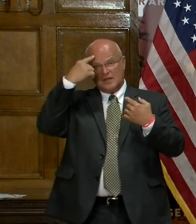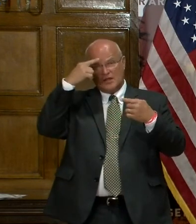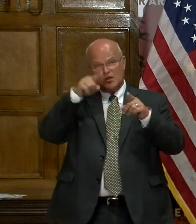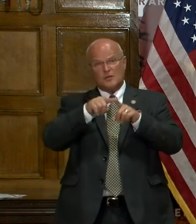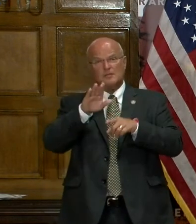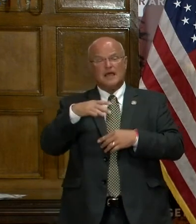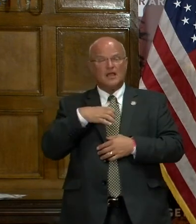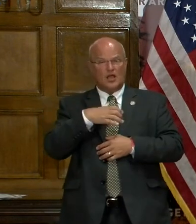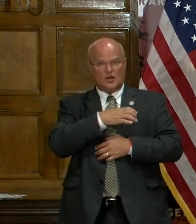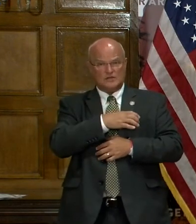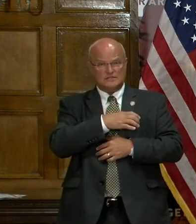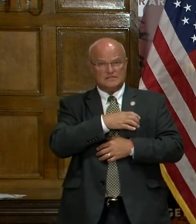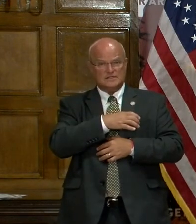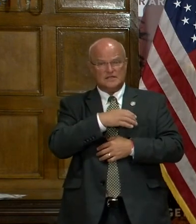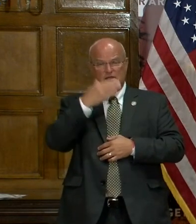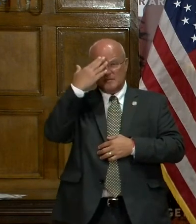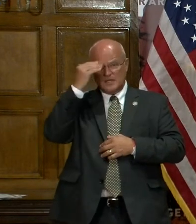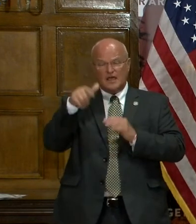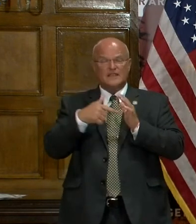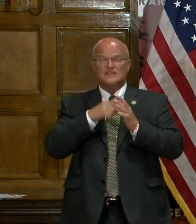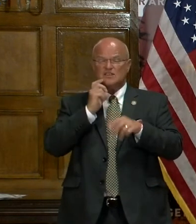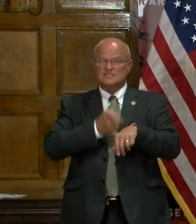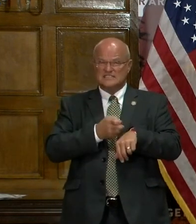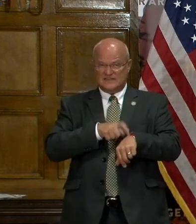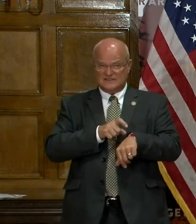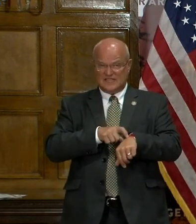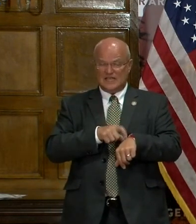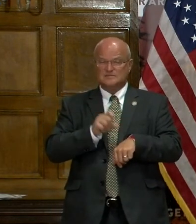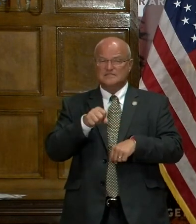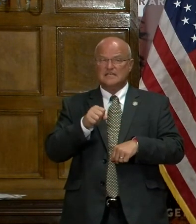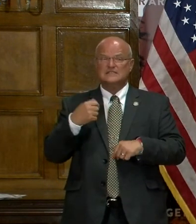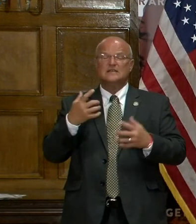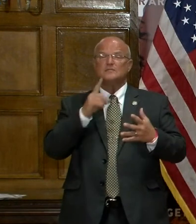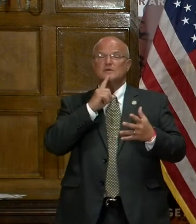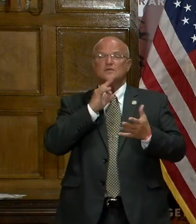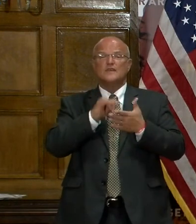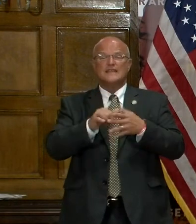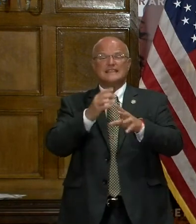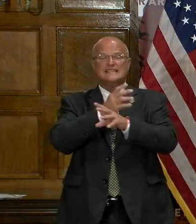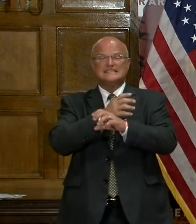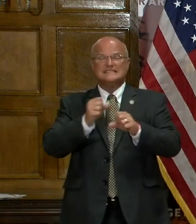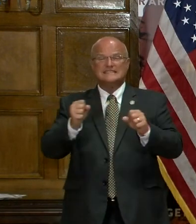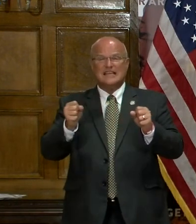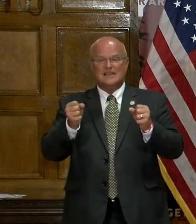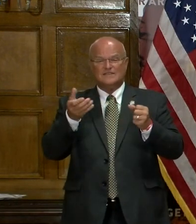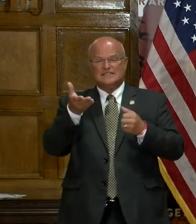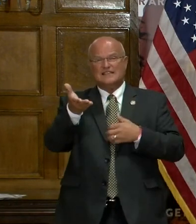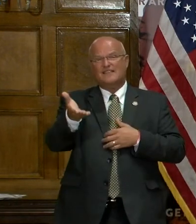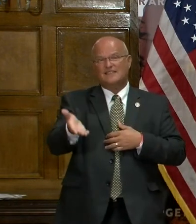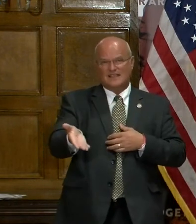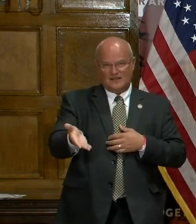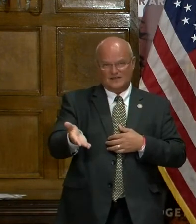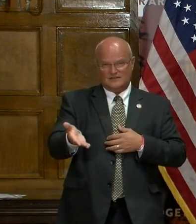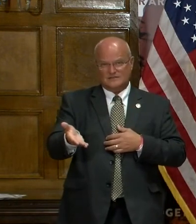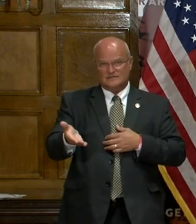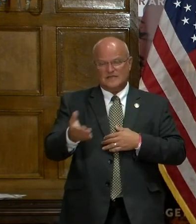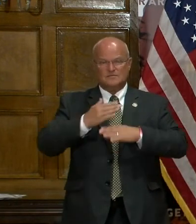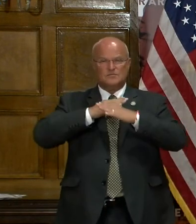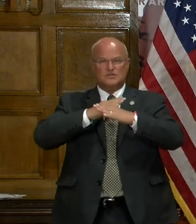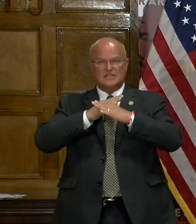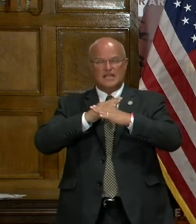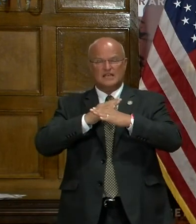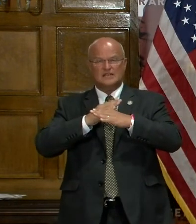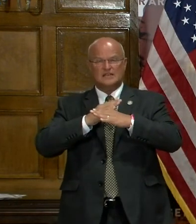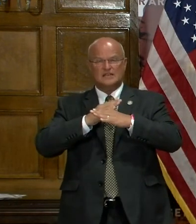by Congress because these are tough times, and we want to make sure that the safety net is there as well. We monitor our